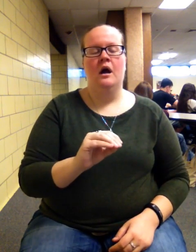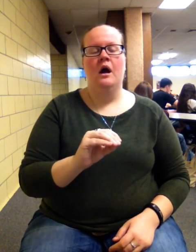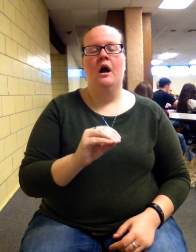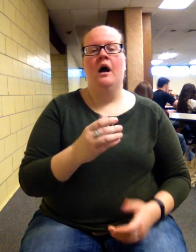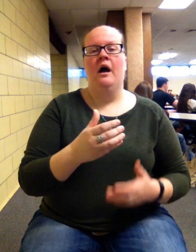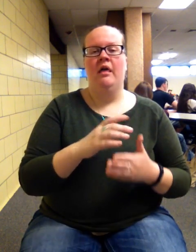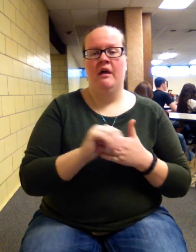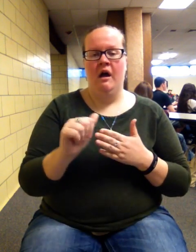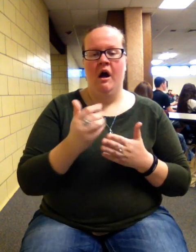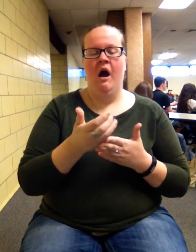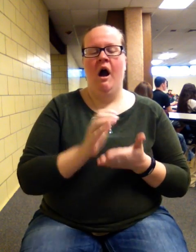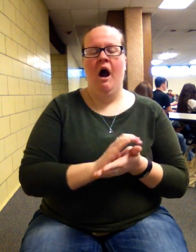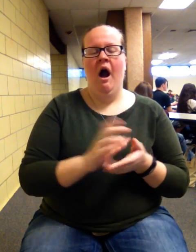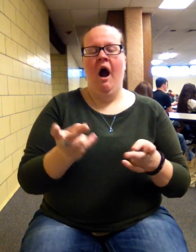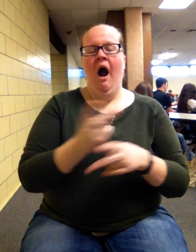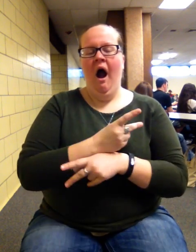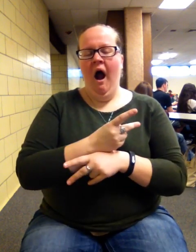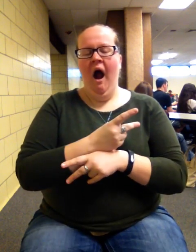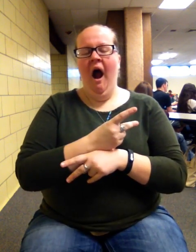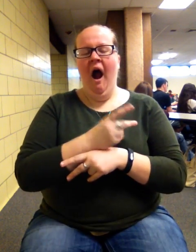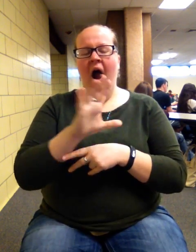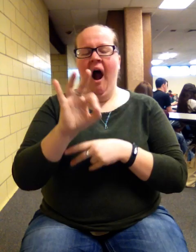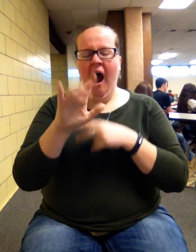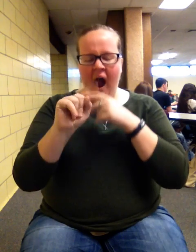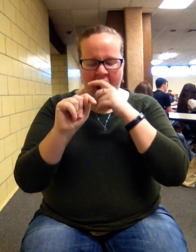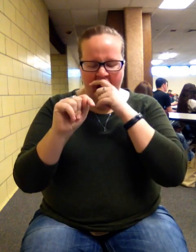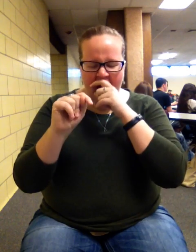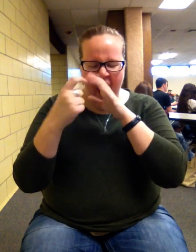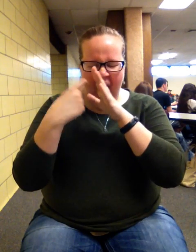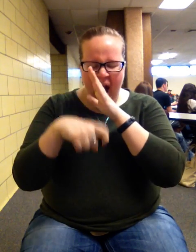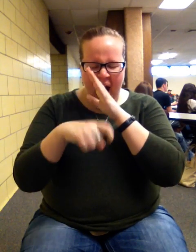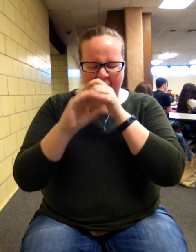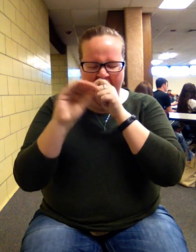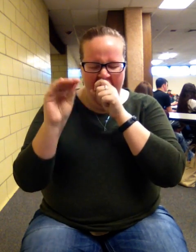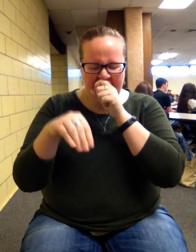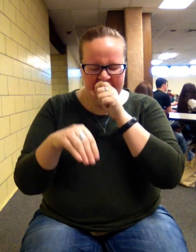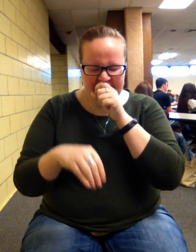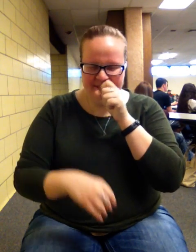amount, times your float cost, a percentage.